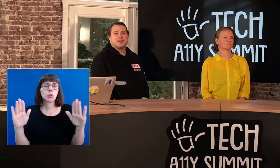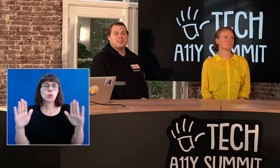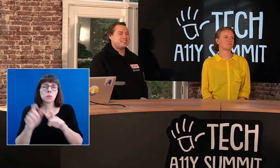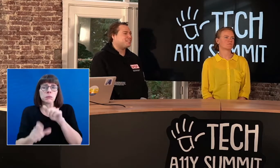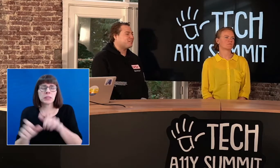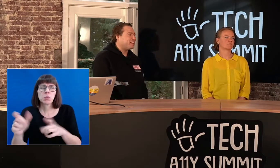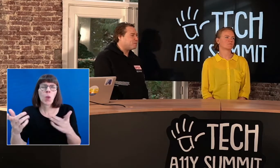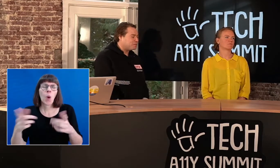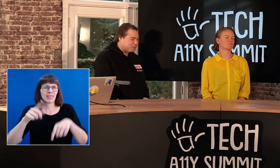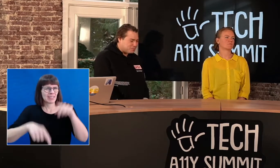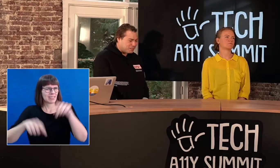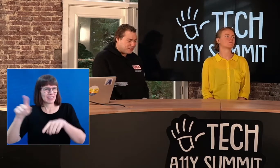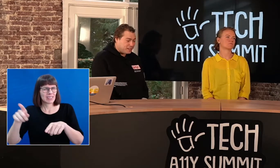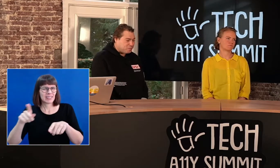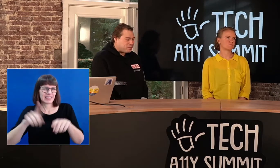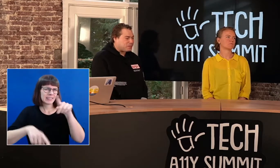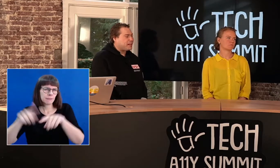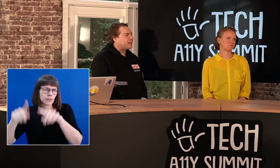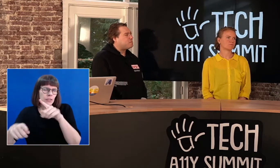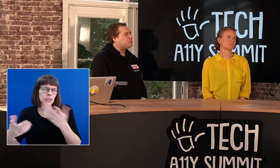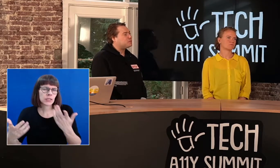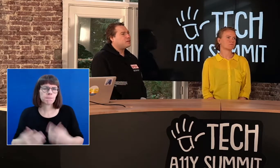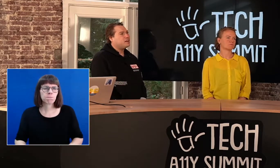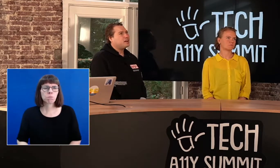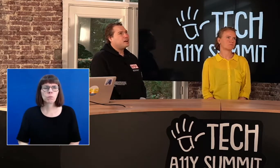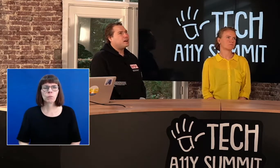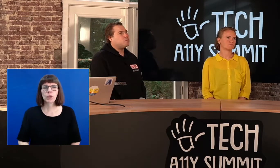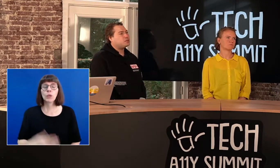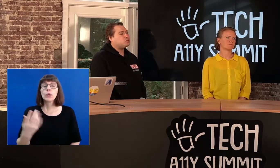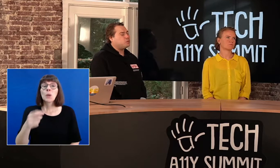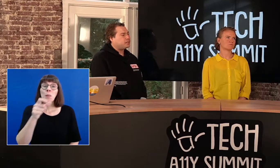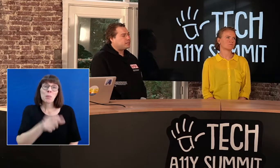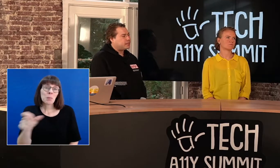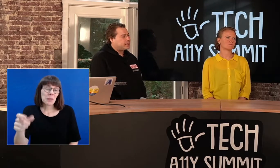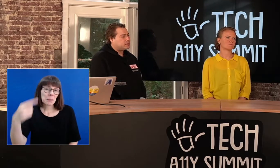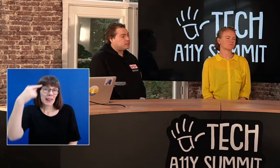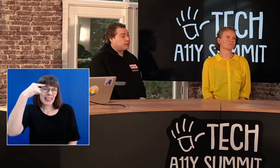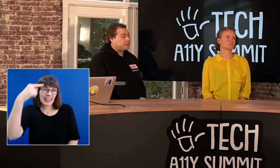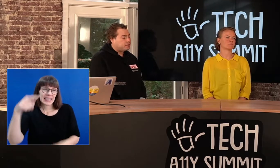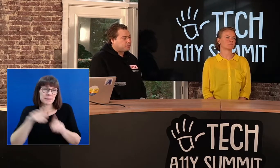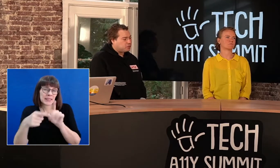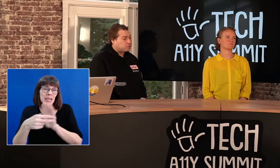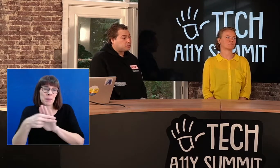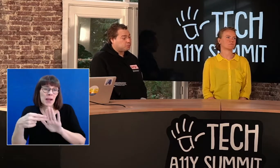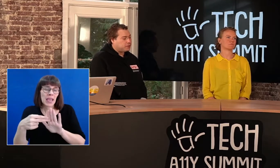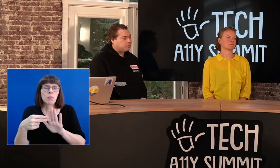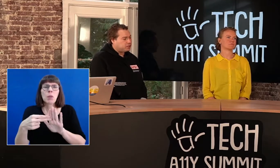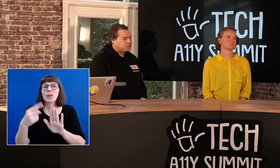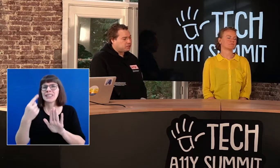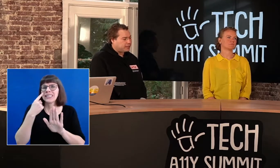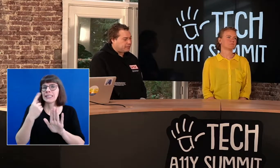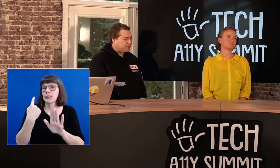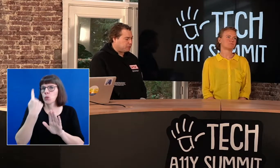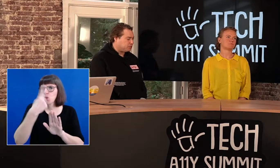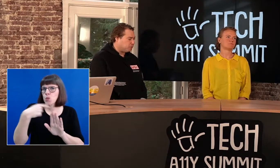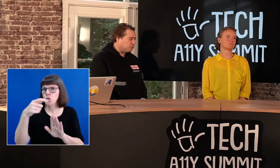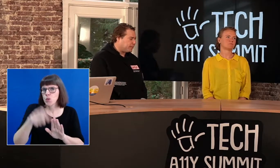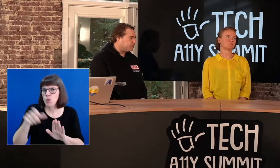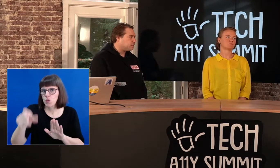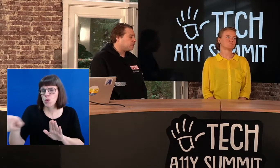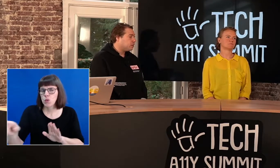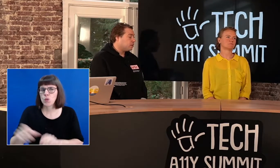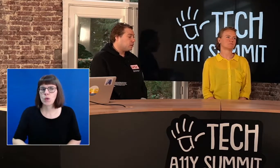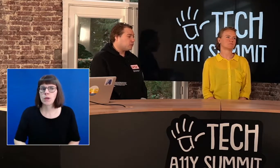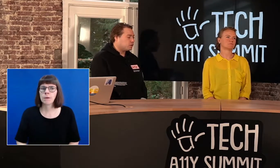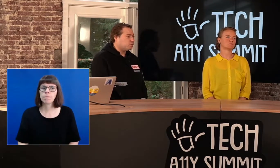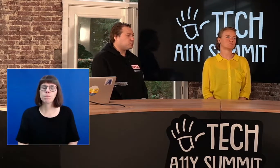just, it's also a label, of course, but people think a label. So, but who it is, and I have the fortune, the big fortune that I have in my